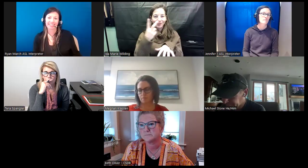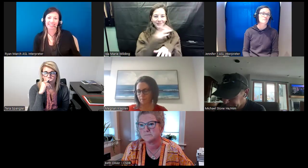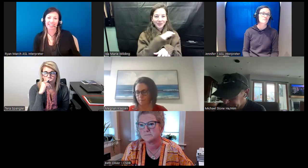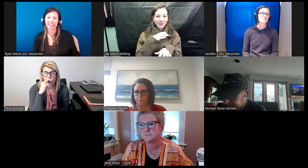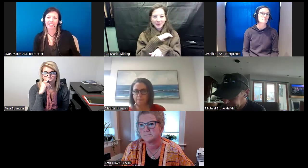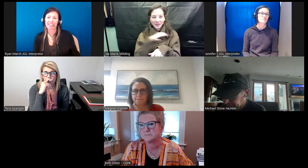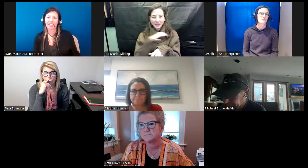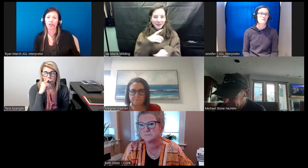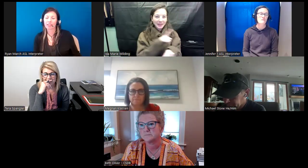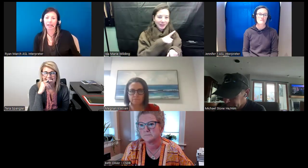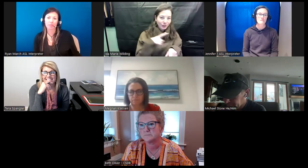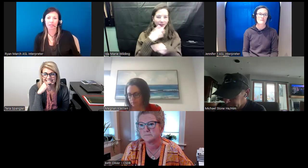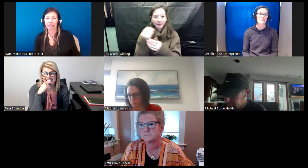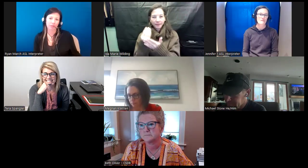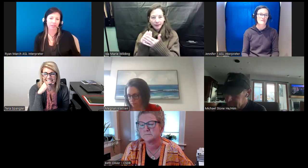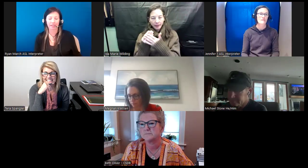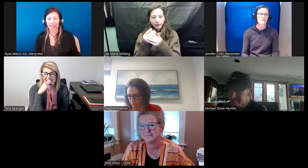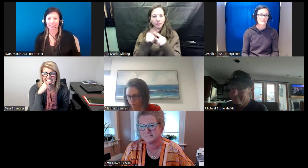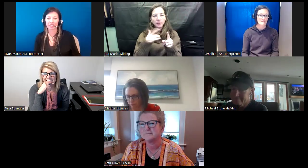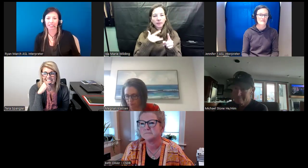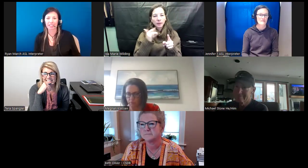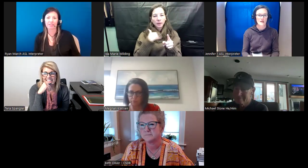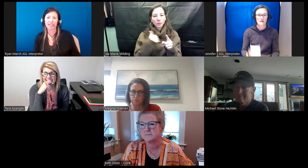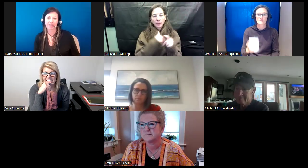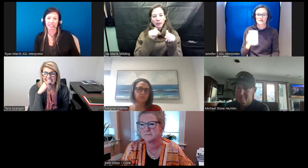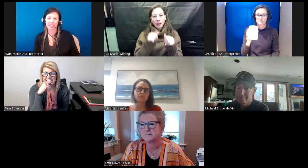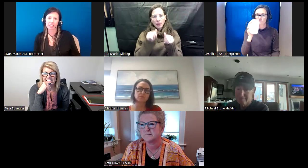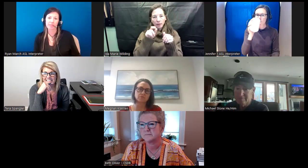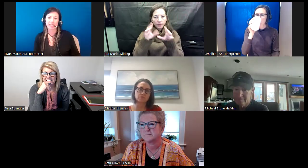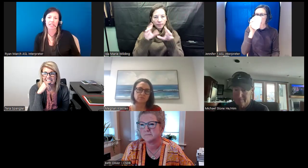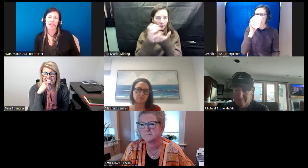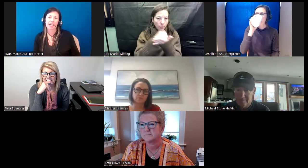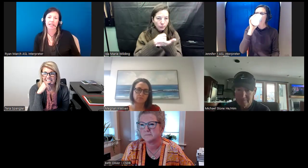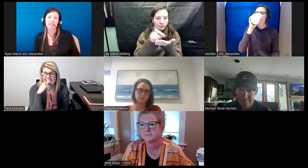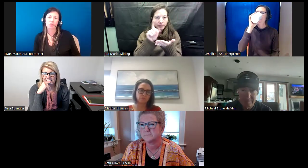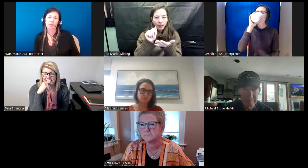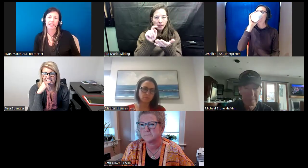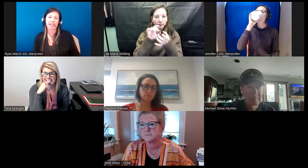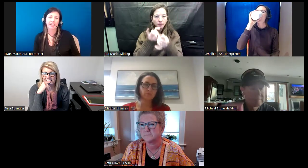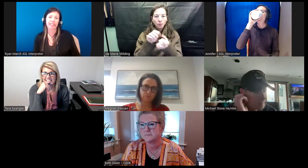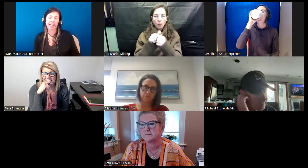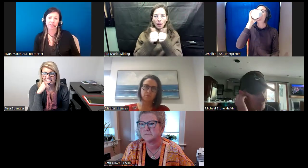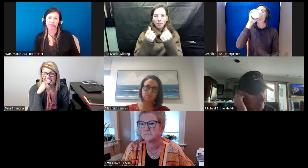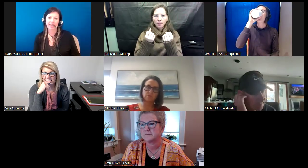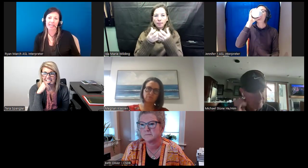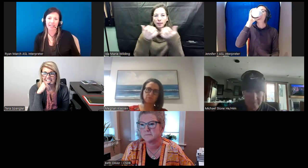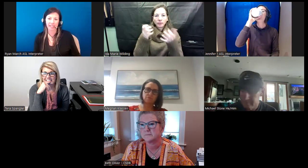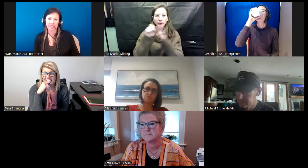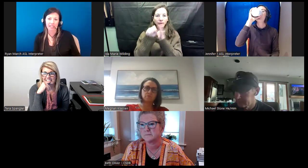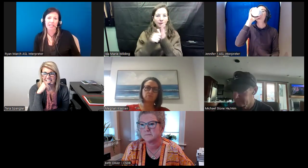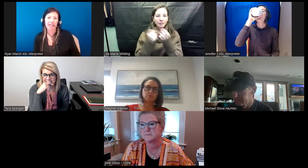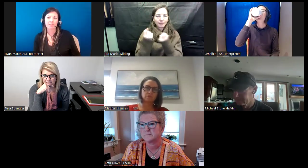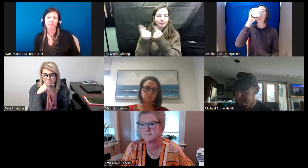Yeah, again, this kind of overlaps a little bit with the legislative and the finance committee. And I think we can gather that